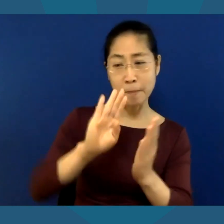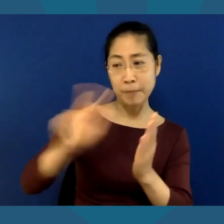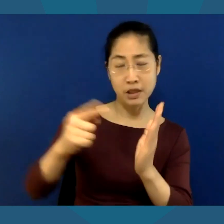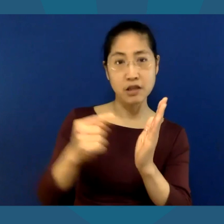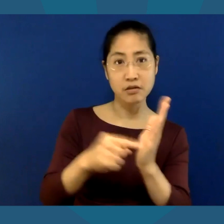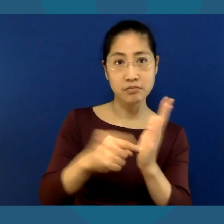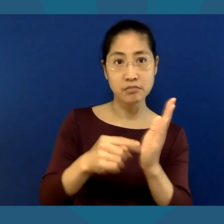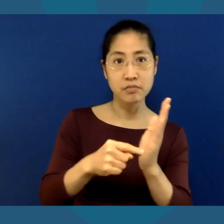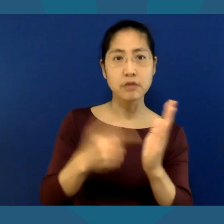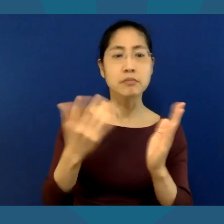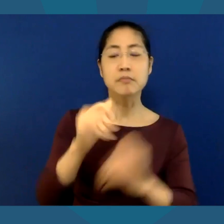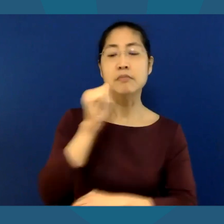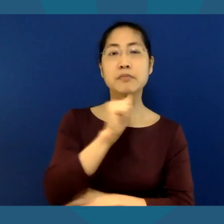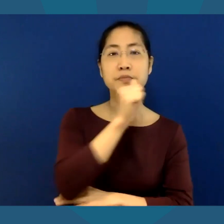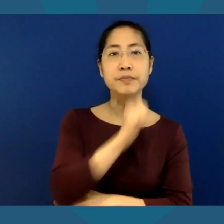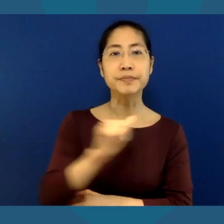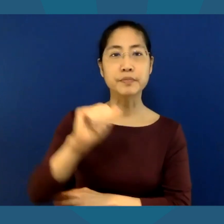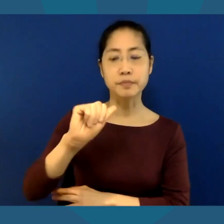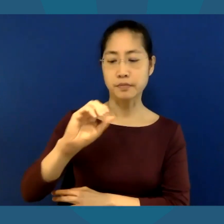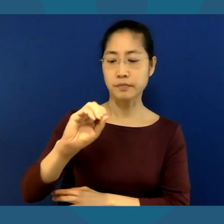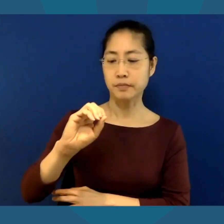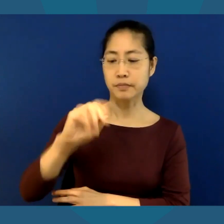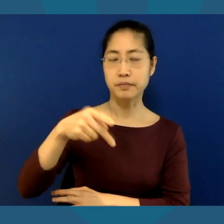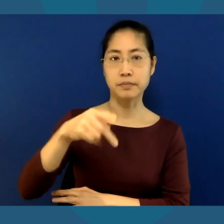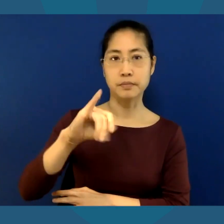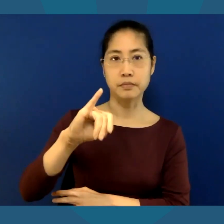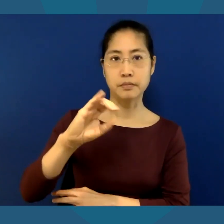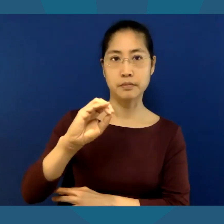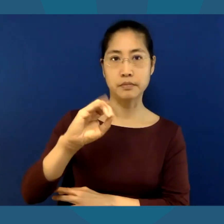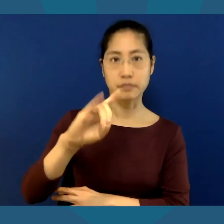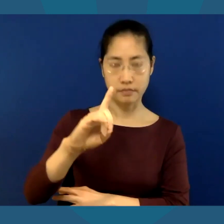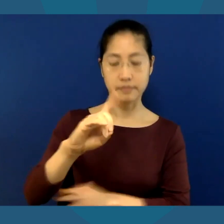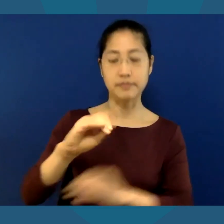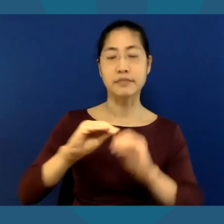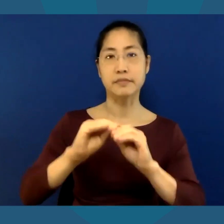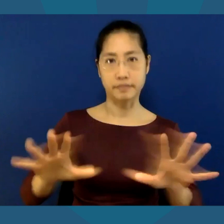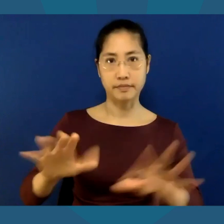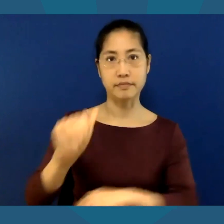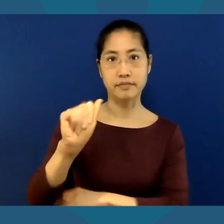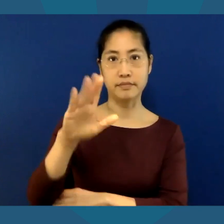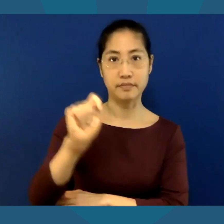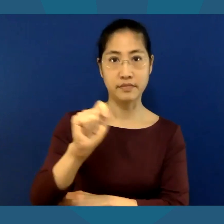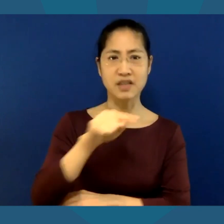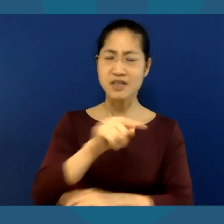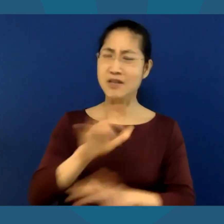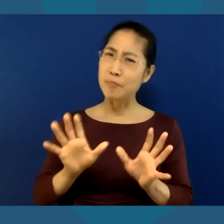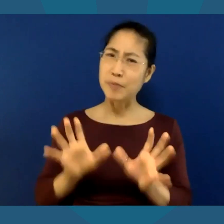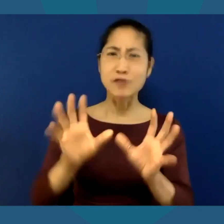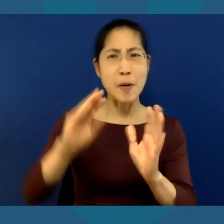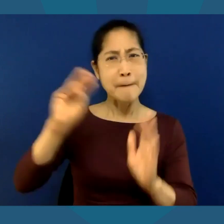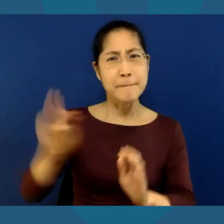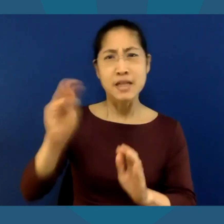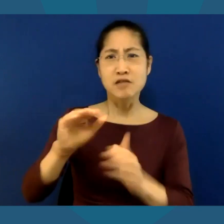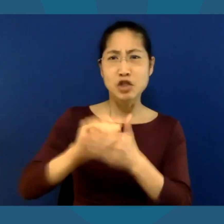pushed for millions of dollars in the COVID-19 funding, and fought for expanded access